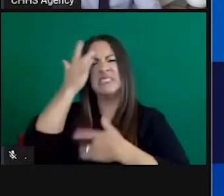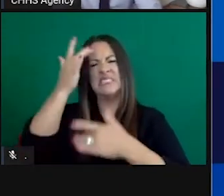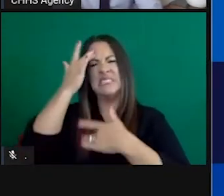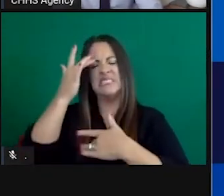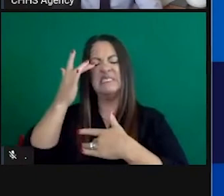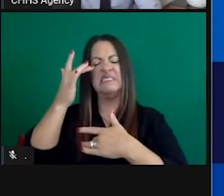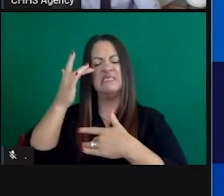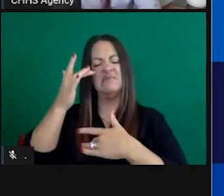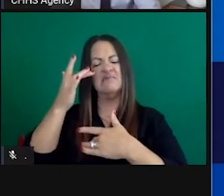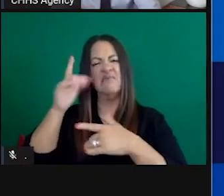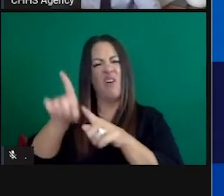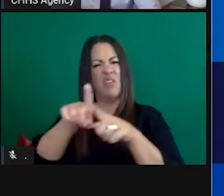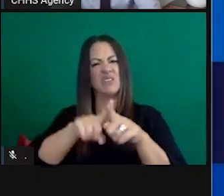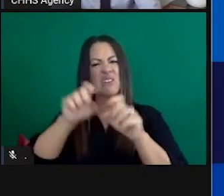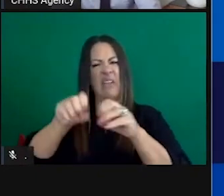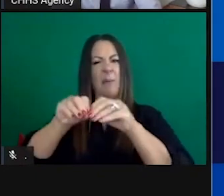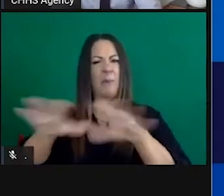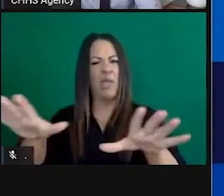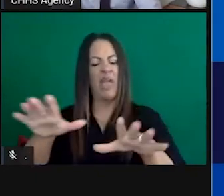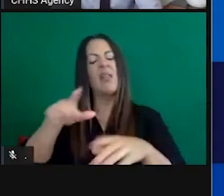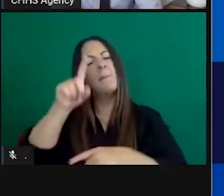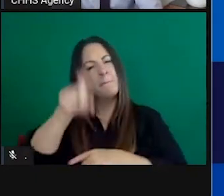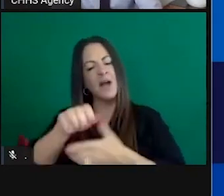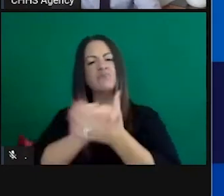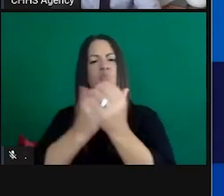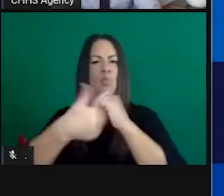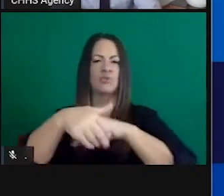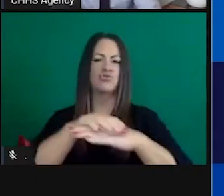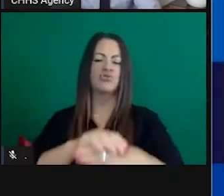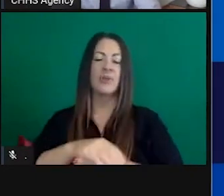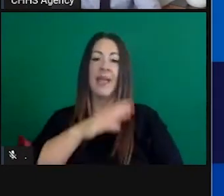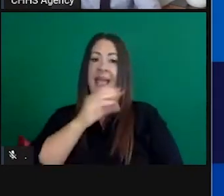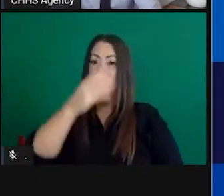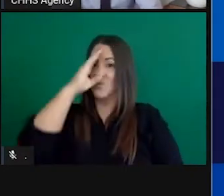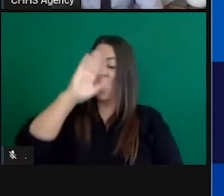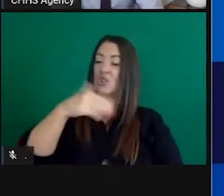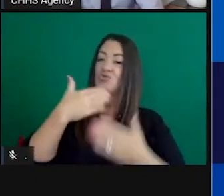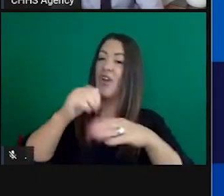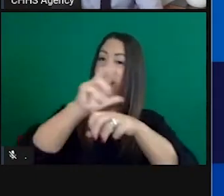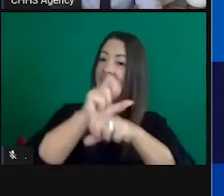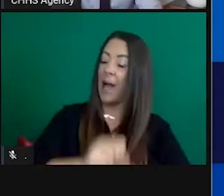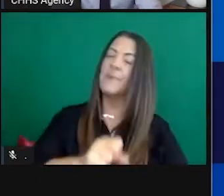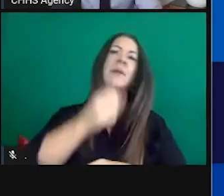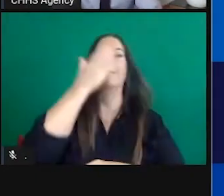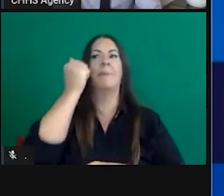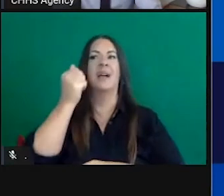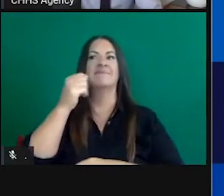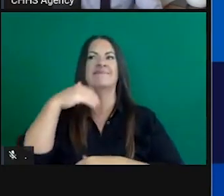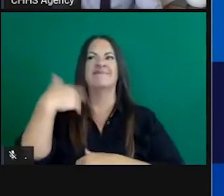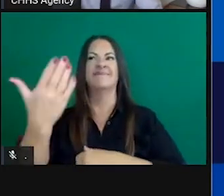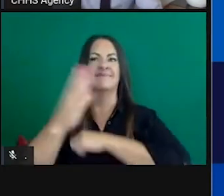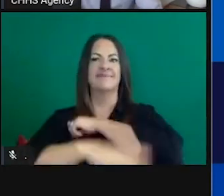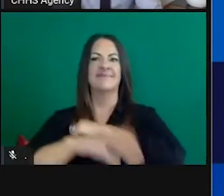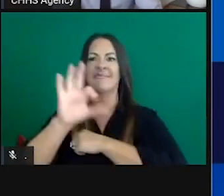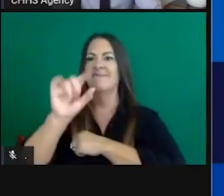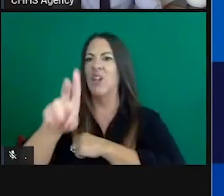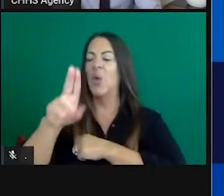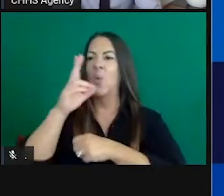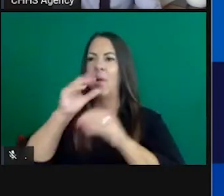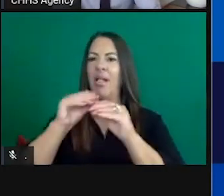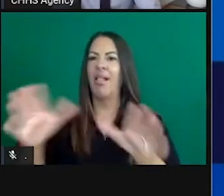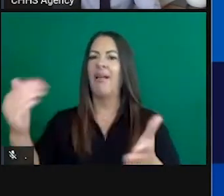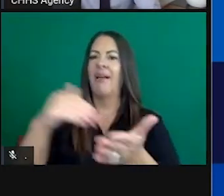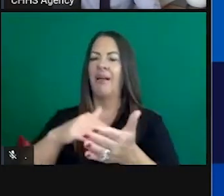communicable infections. And in anticipation of flu, these are important messages that we'll continue to drive home.